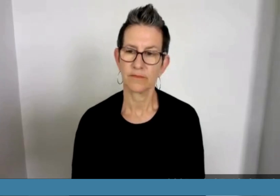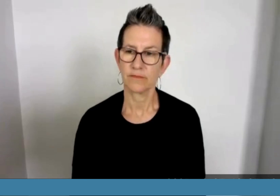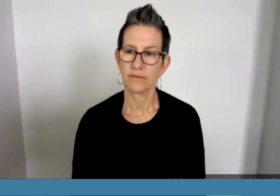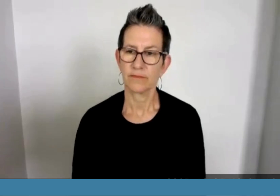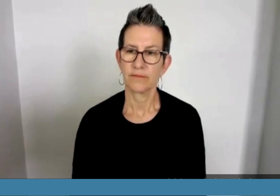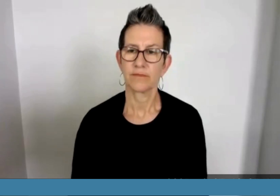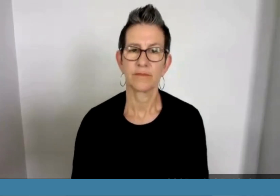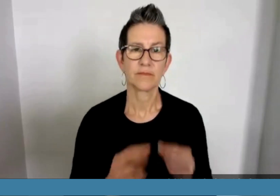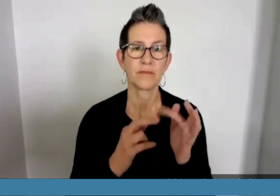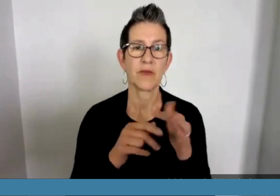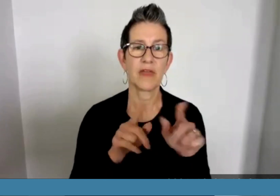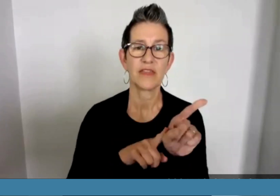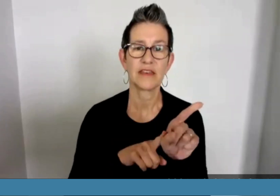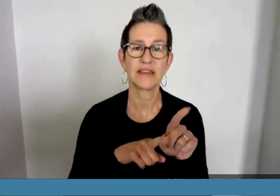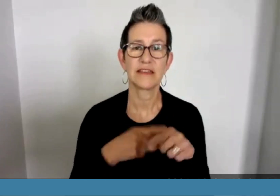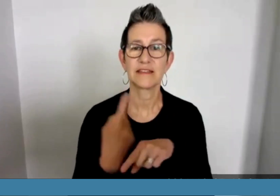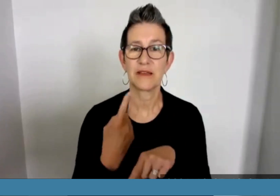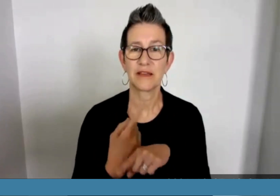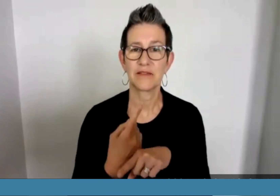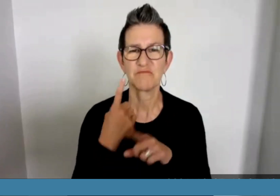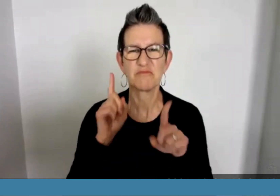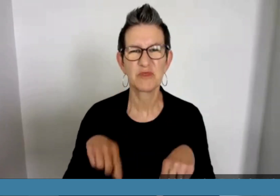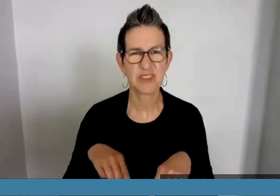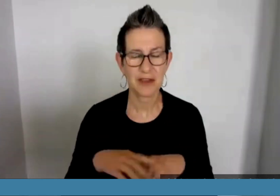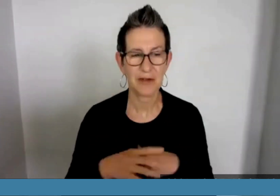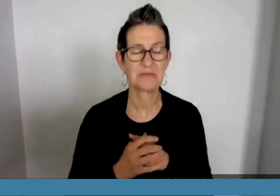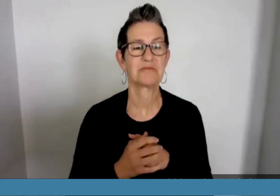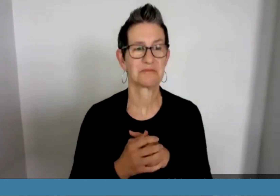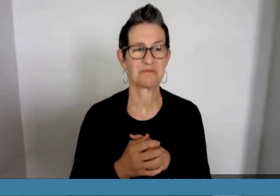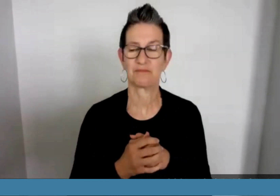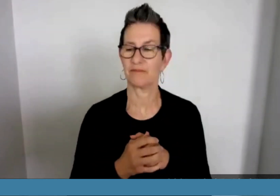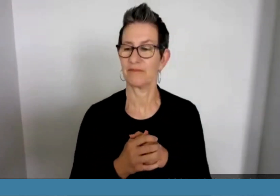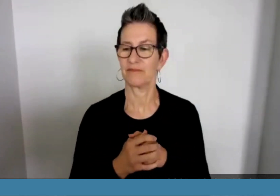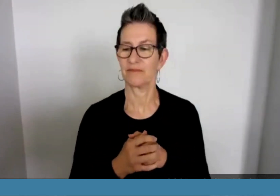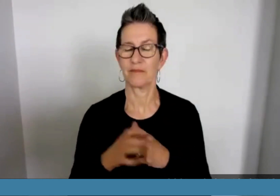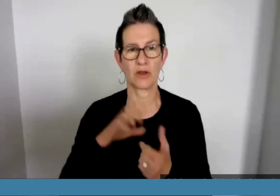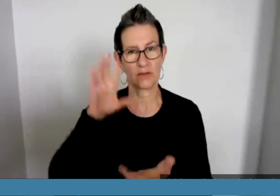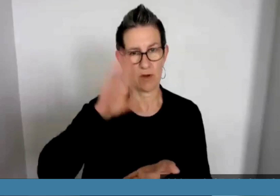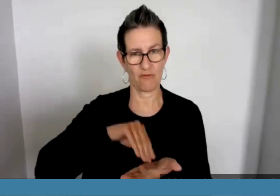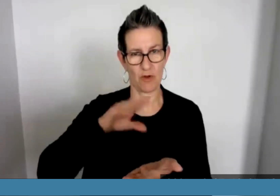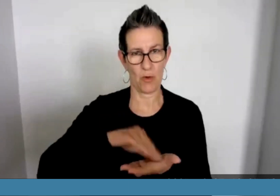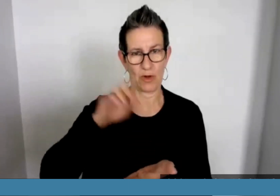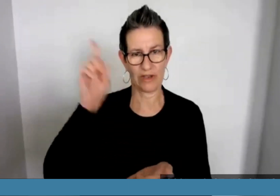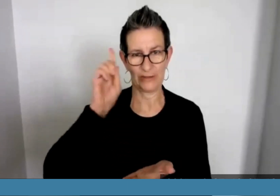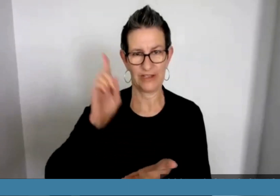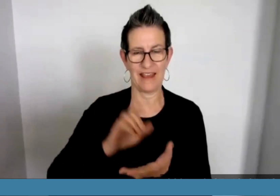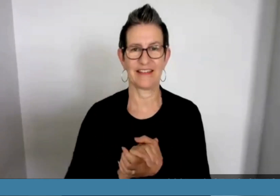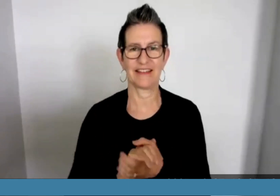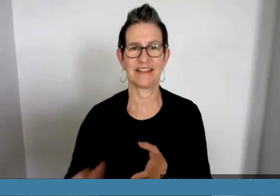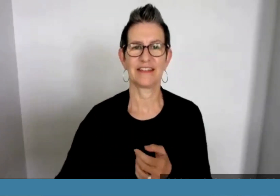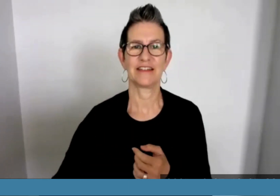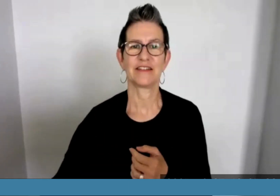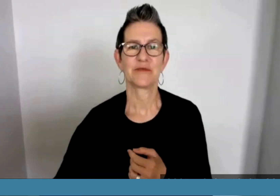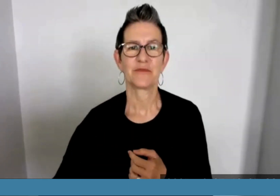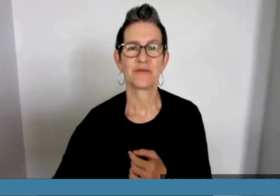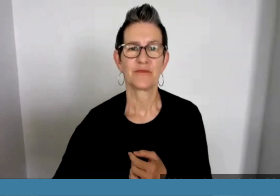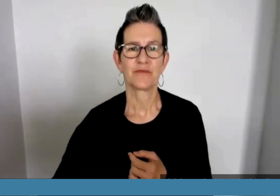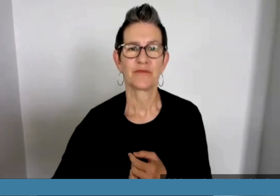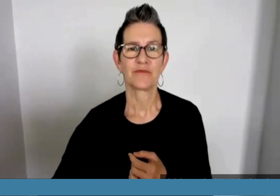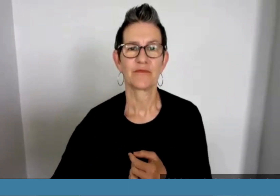Speaking, so we might get started given we are recording the session today. So good afternoon, everyone. My name is